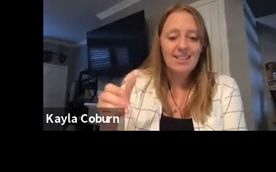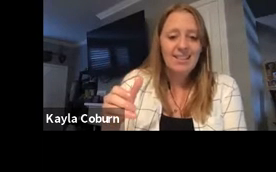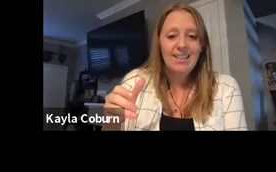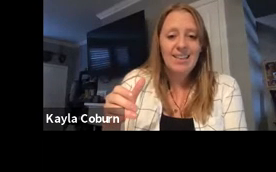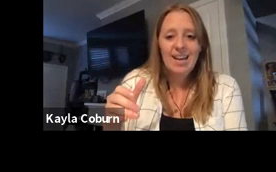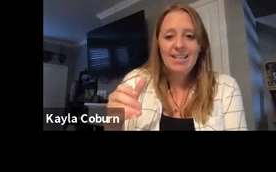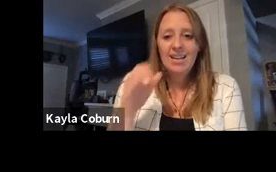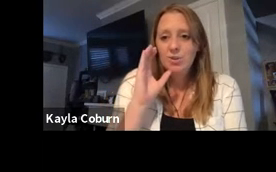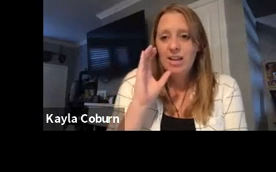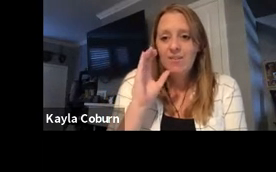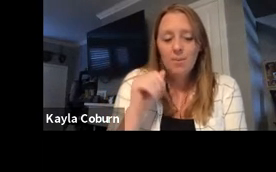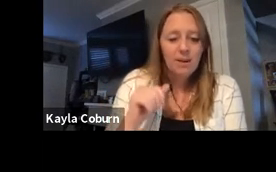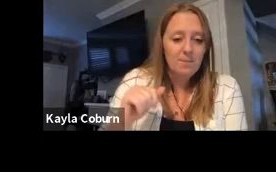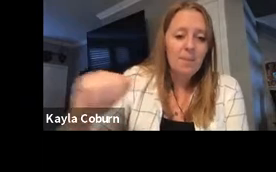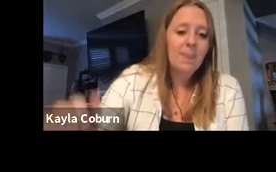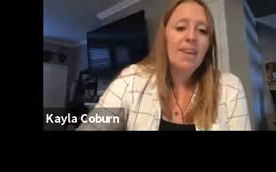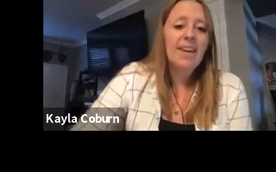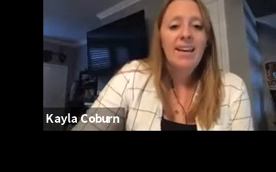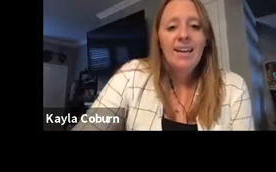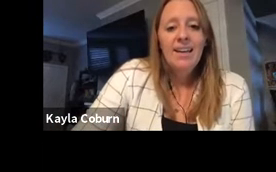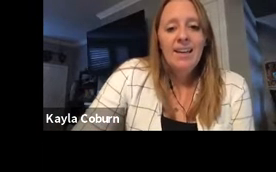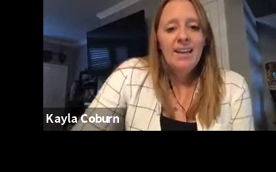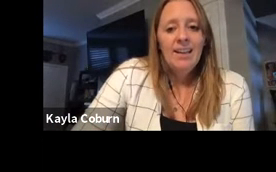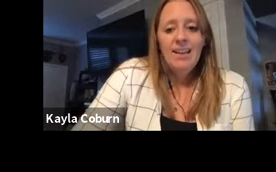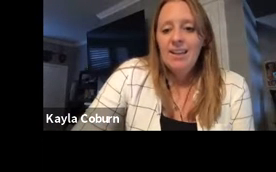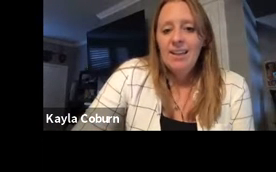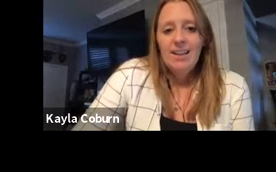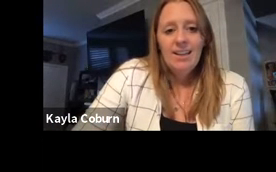glass and drinking from it.